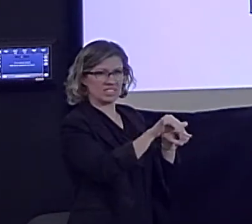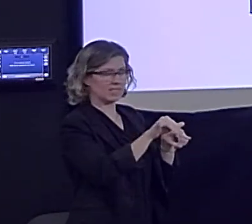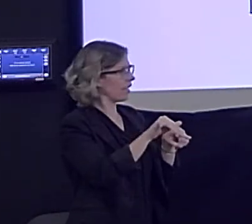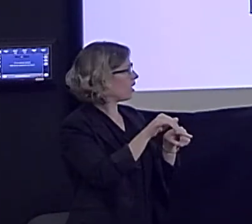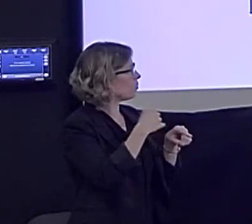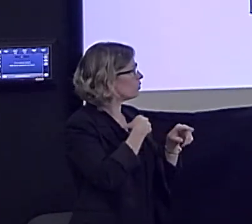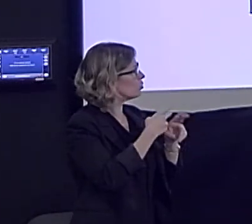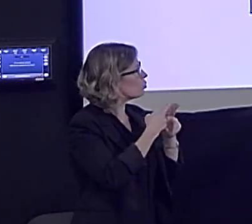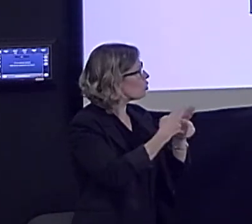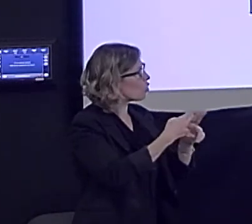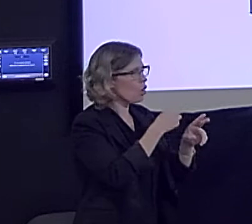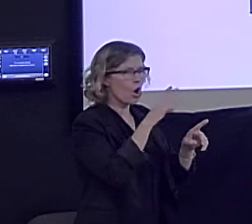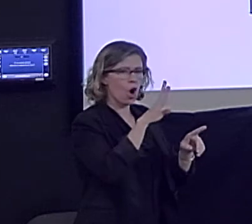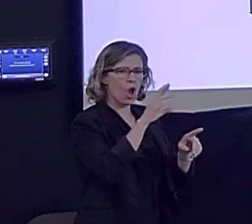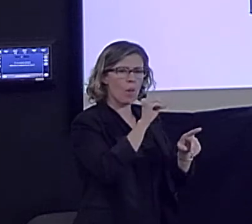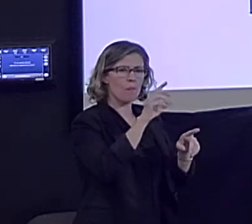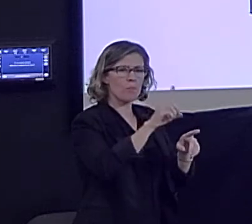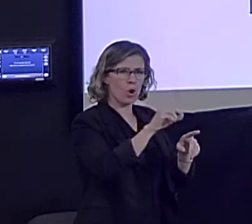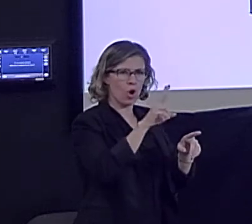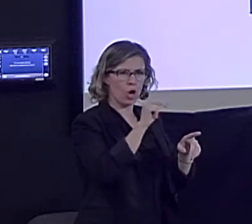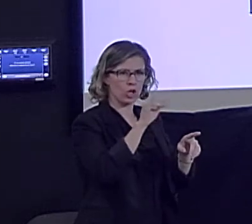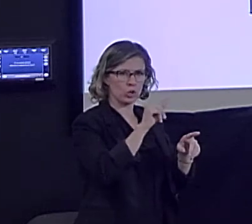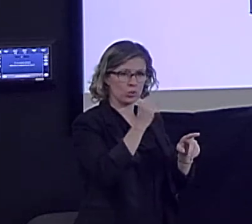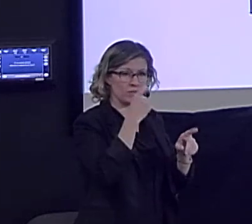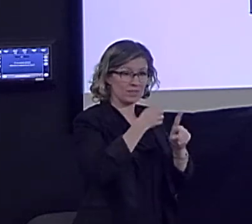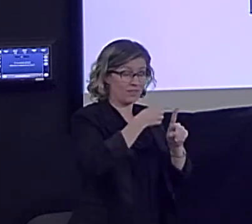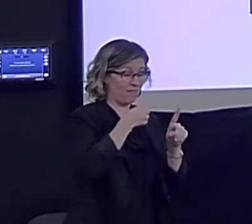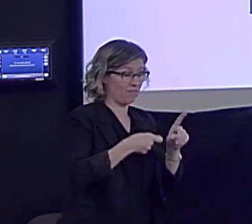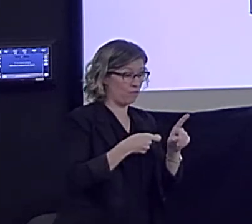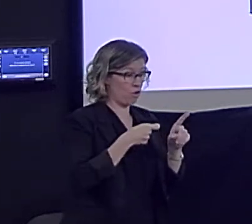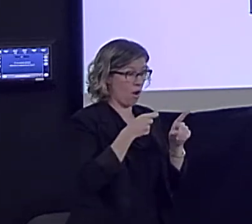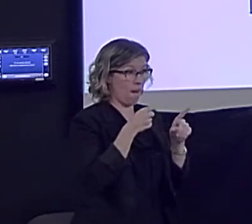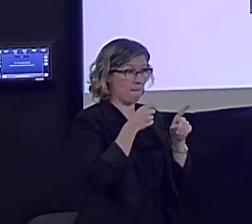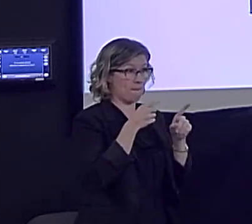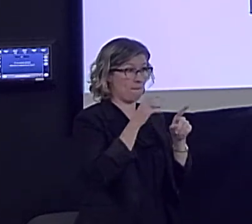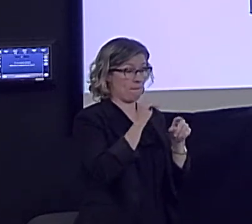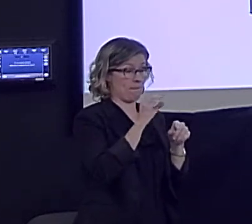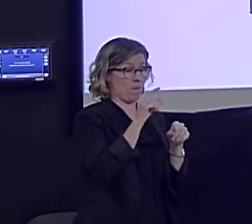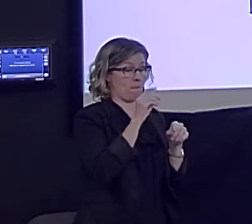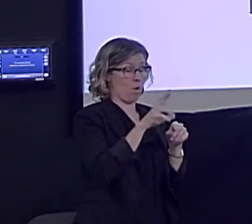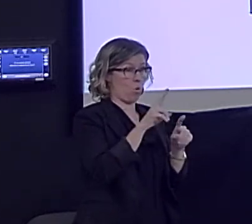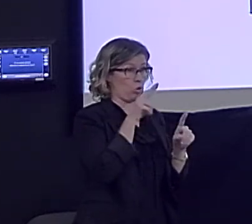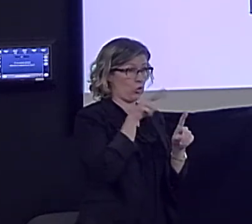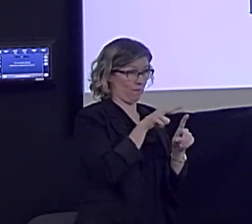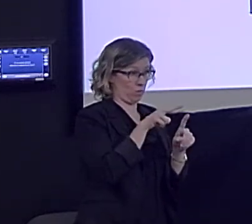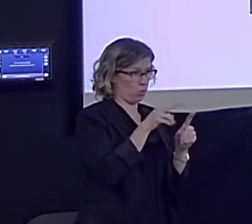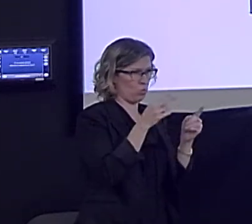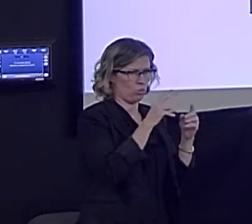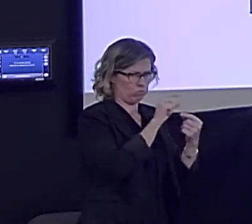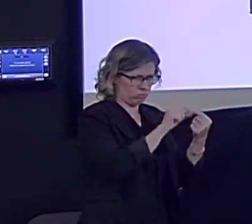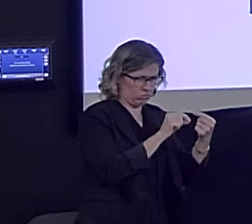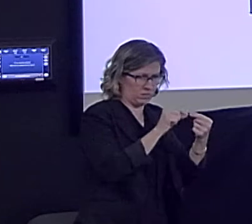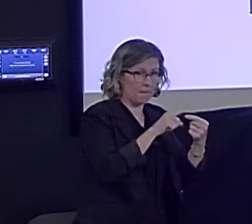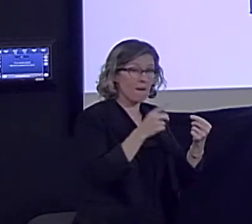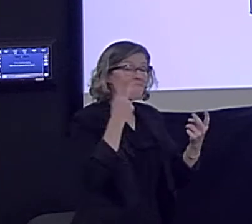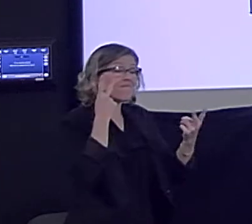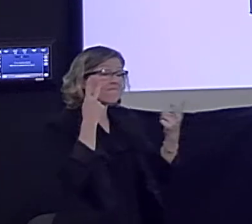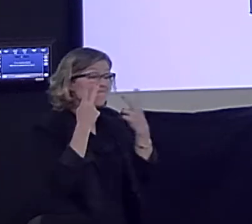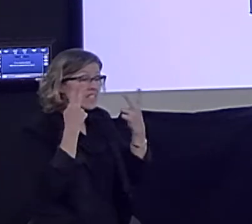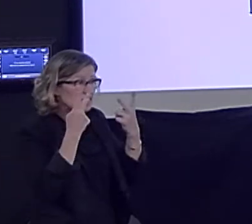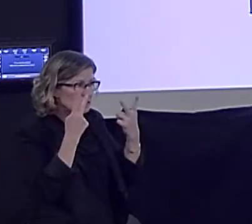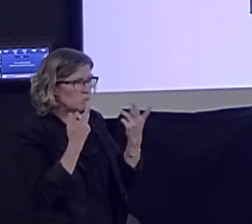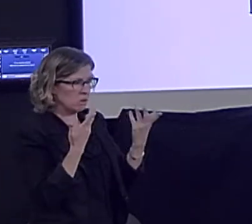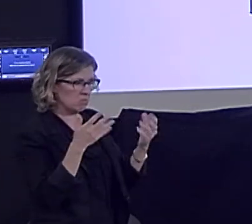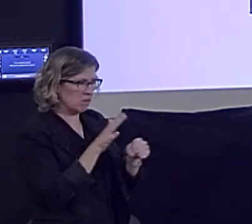broadly tuned, because from the motor point of view, it's extremely precise, but from the point of view of vision, it's enough that